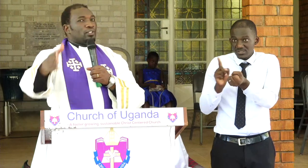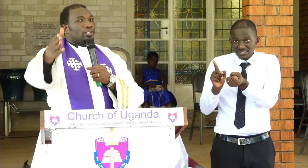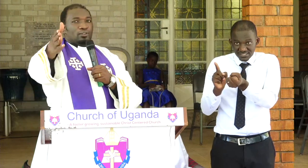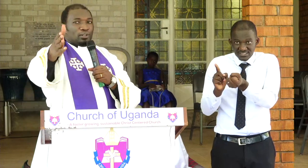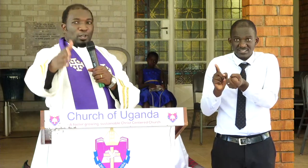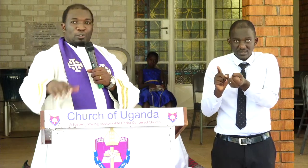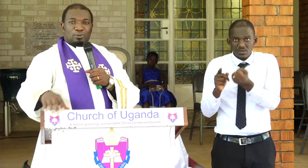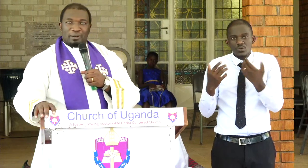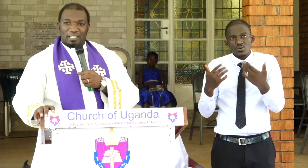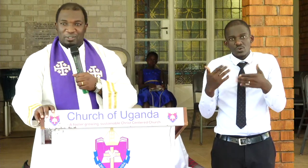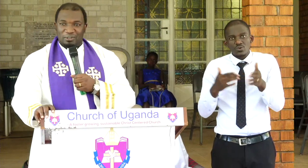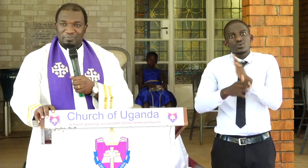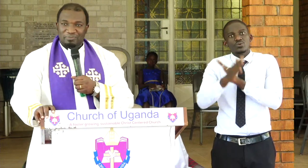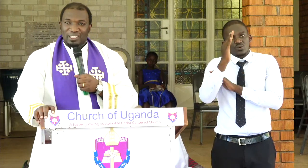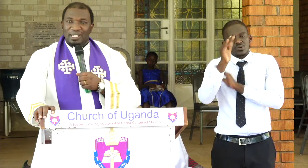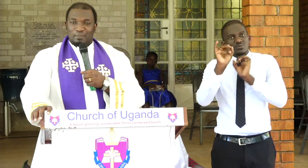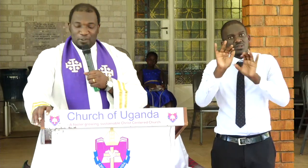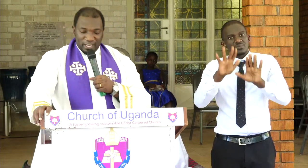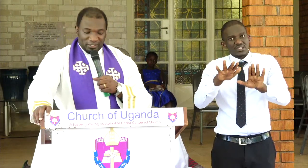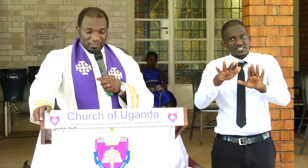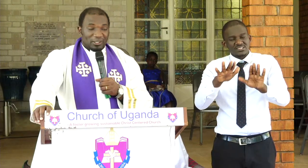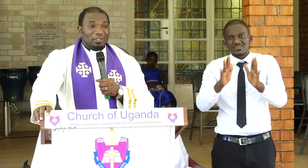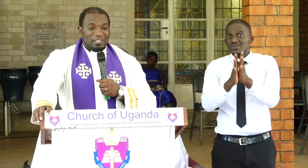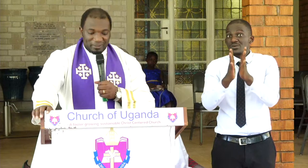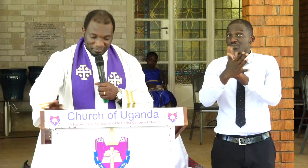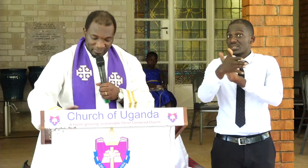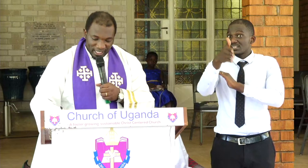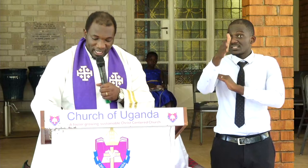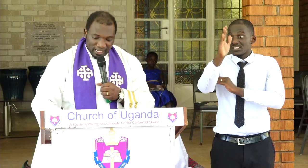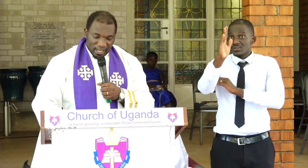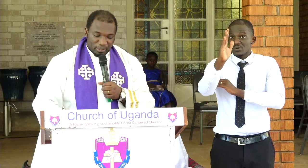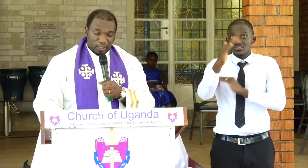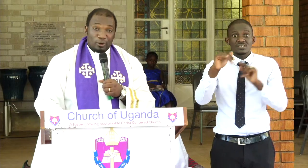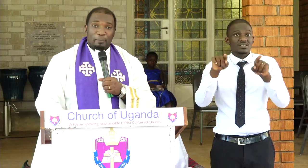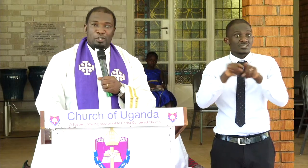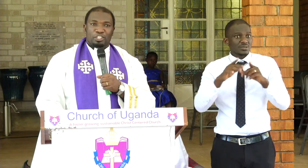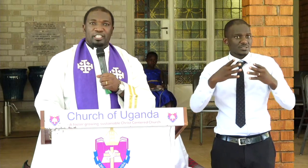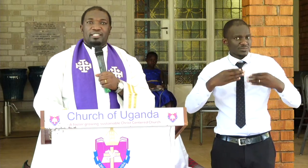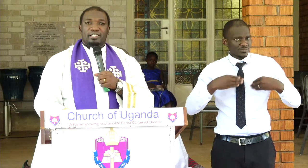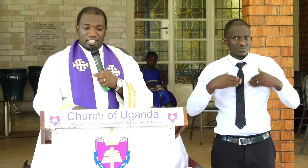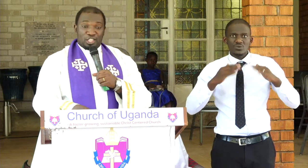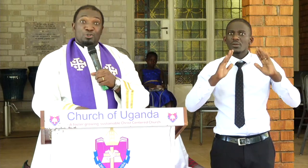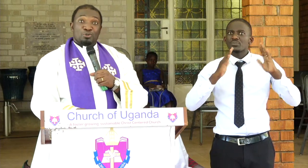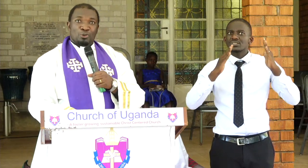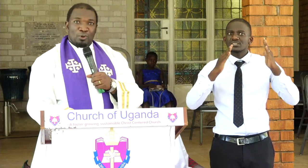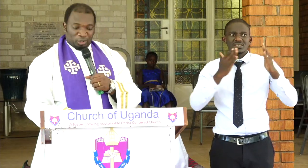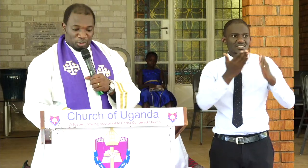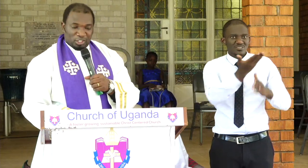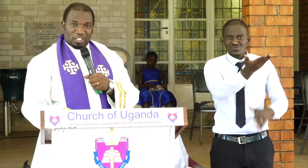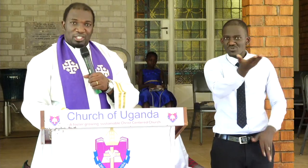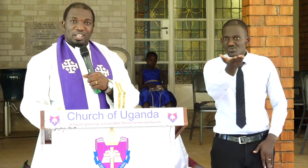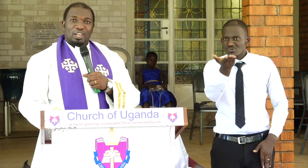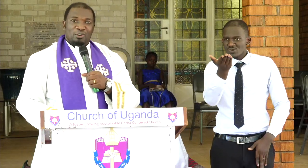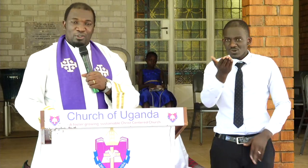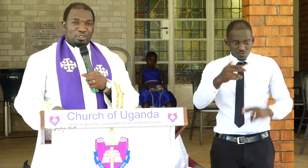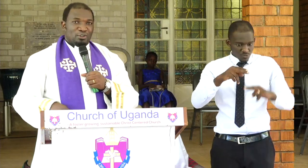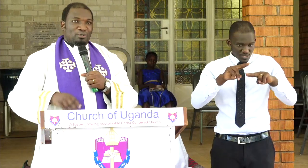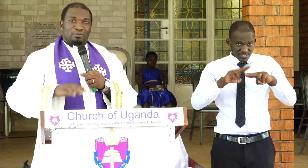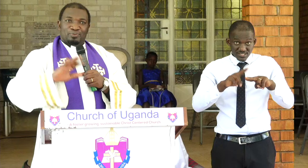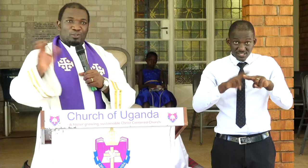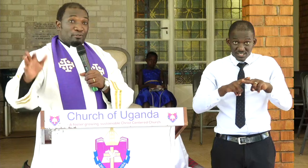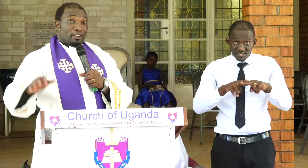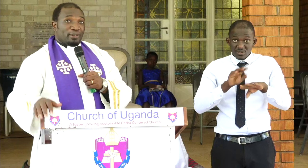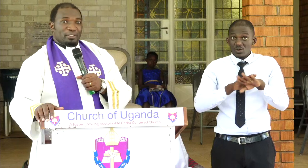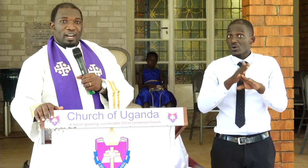life. Well, God will bless you. Praise the Lord. Allow me to appreciate you who are seated on